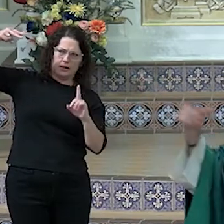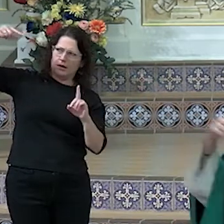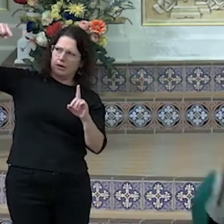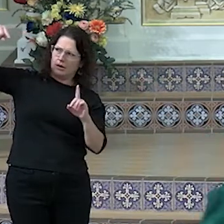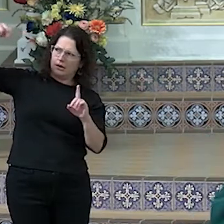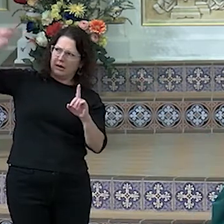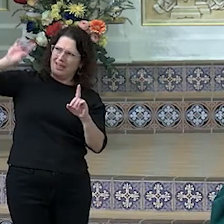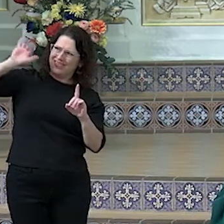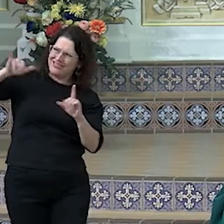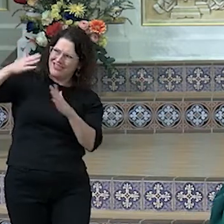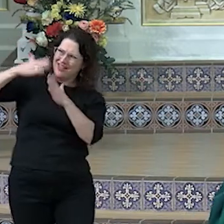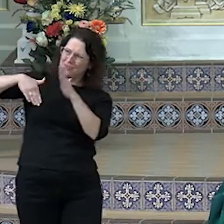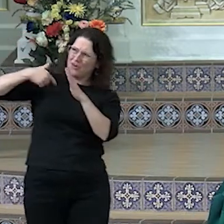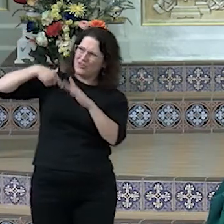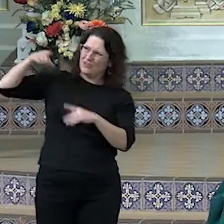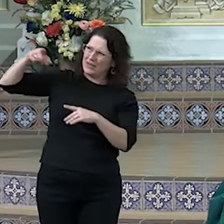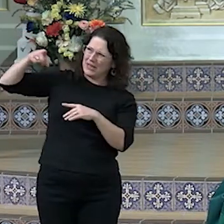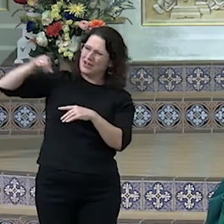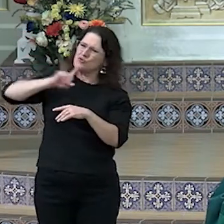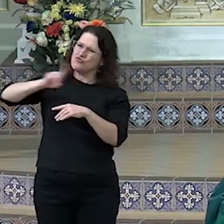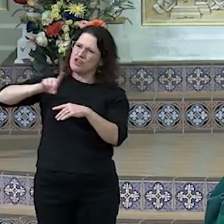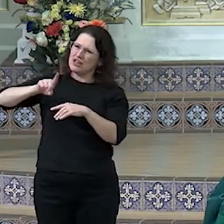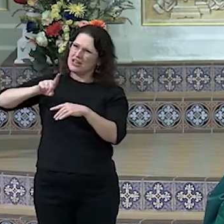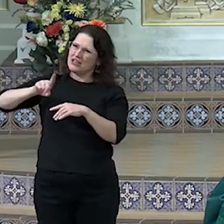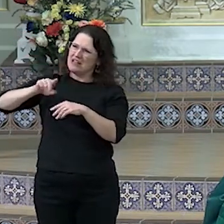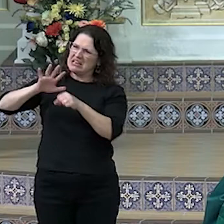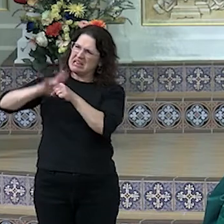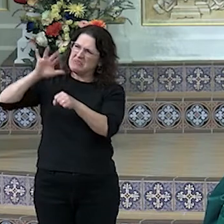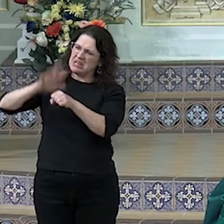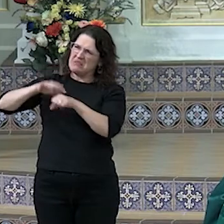that part of me had a little temper tantrum.